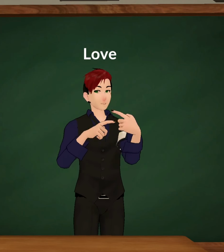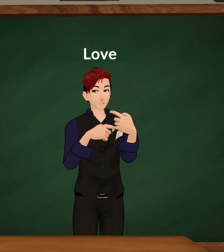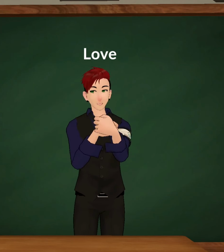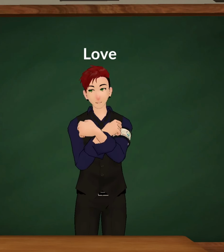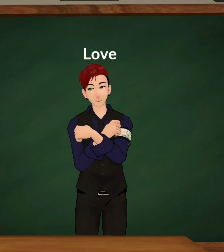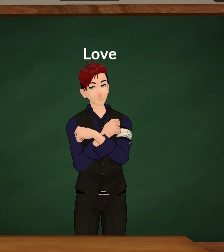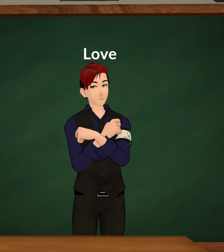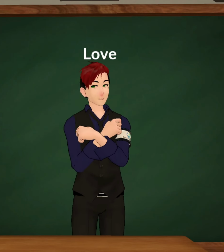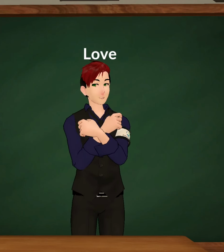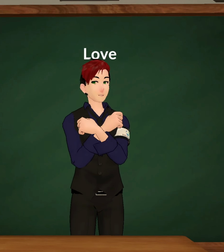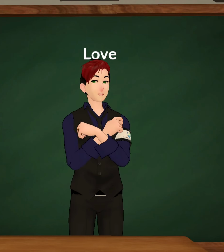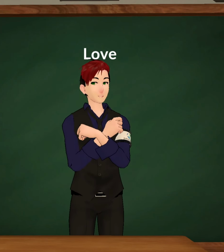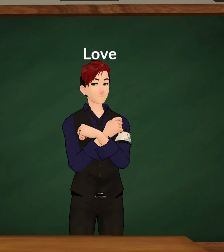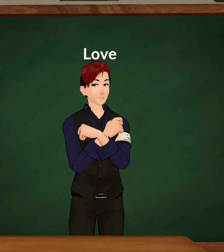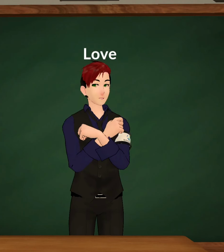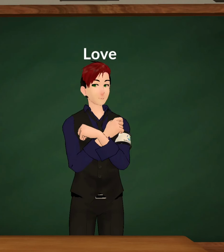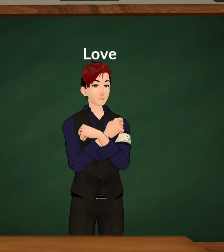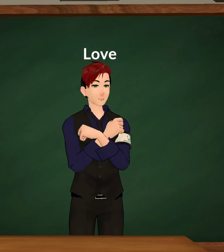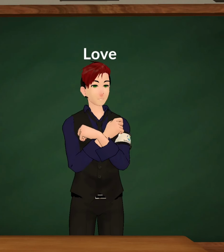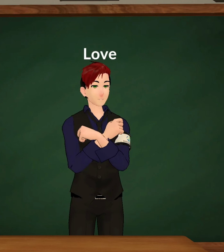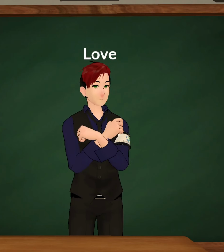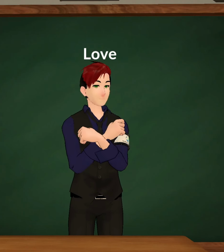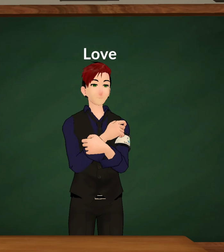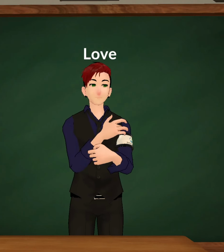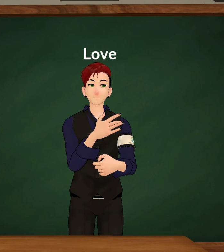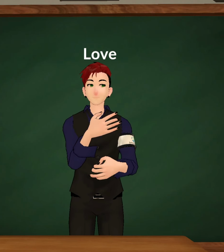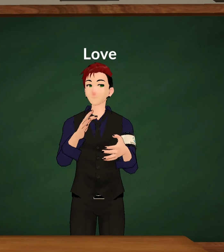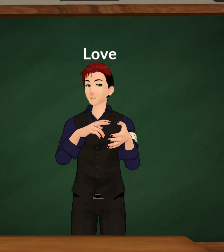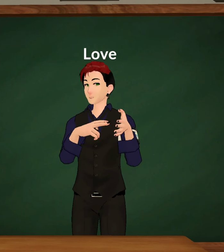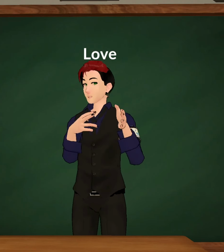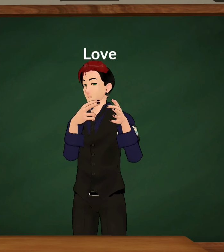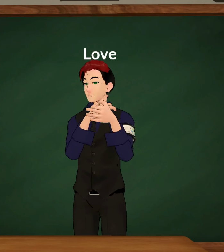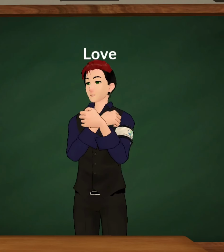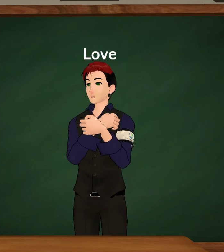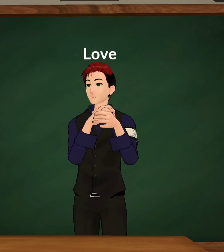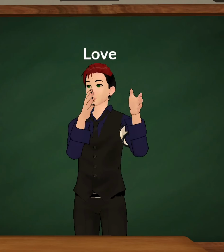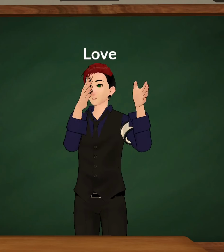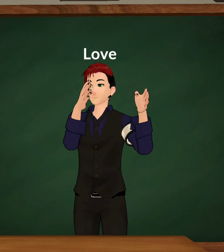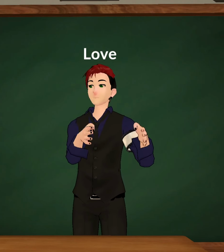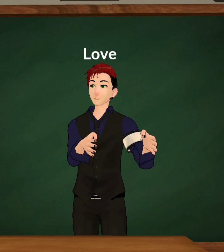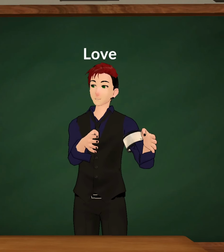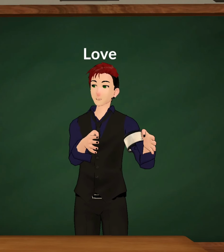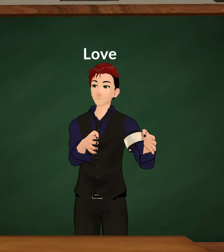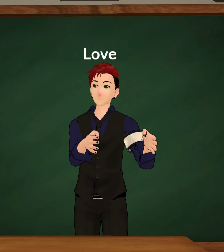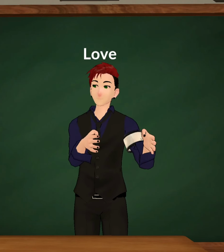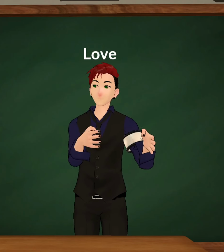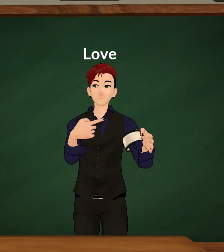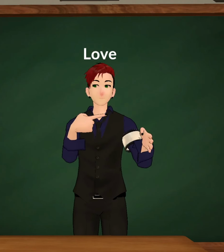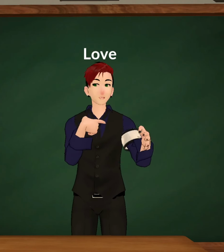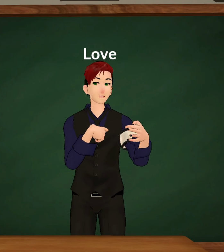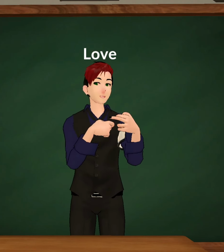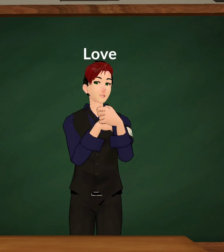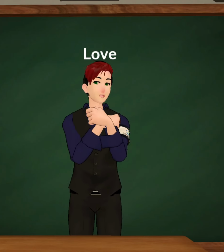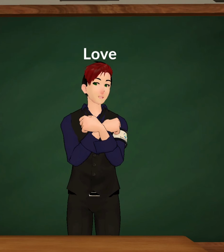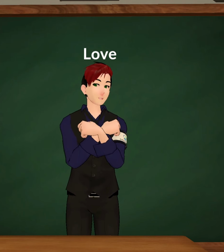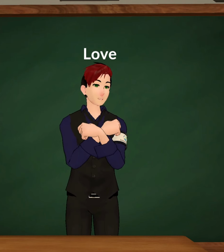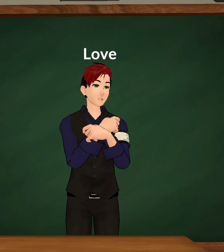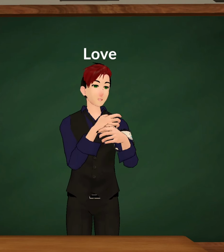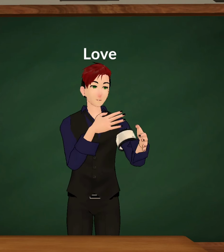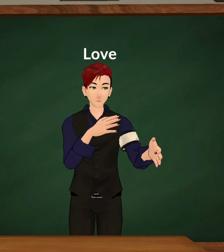you sign it this way with your arms crossed, typically means you love a person. Like, I love my